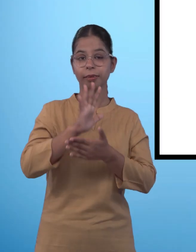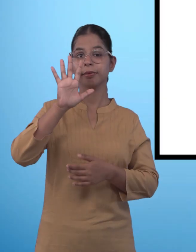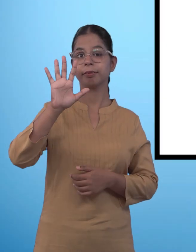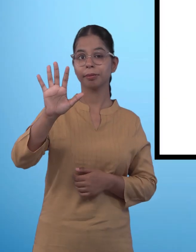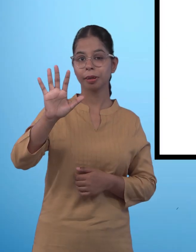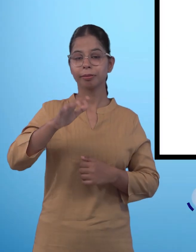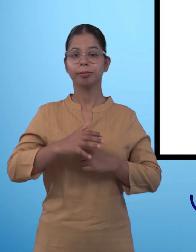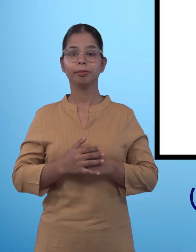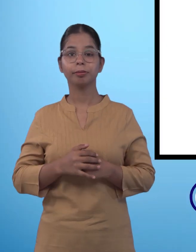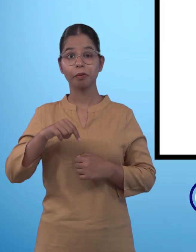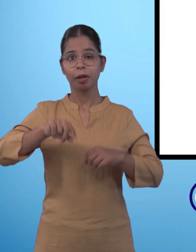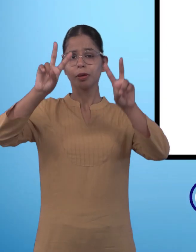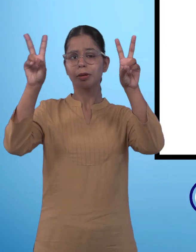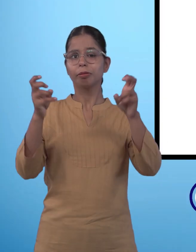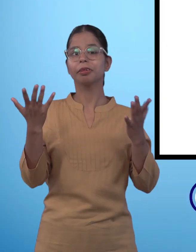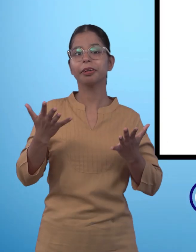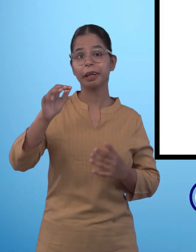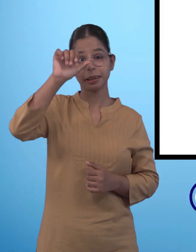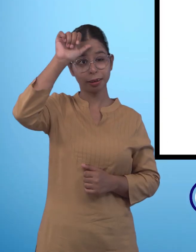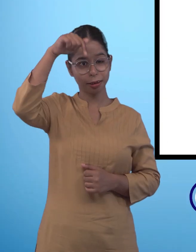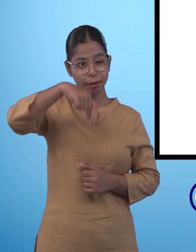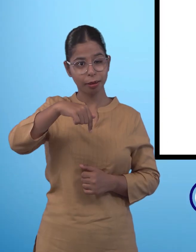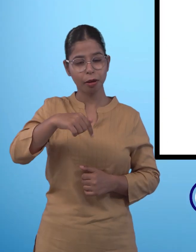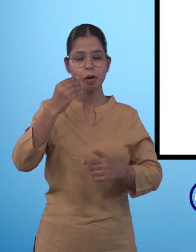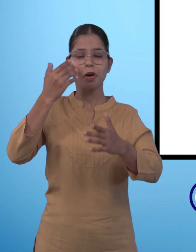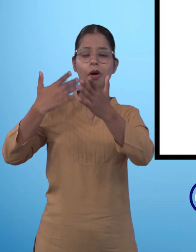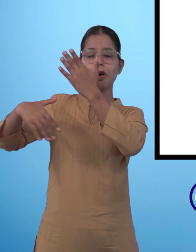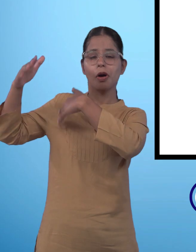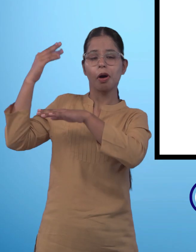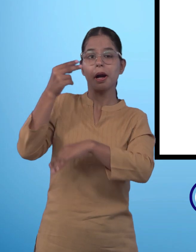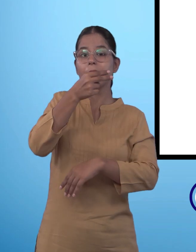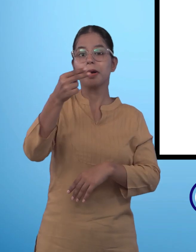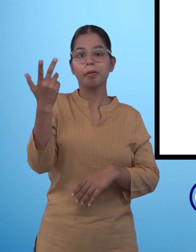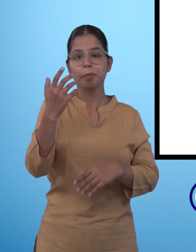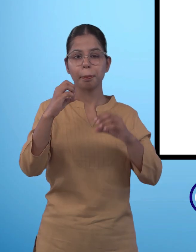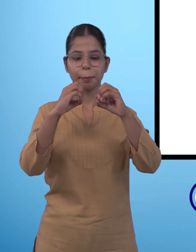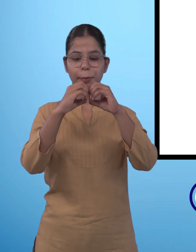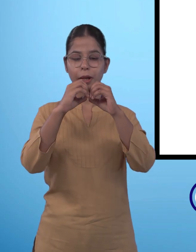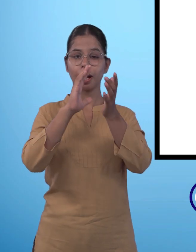Chapter 5. India, that is, Bharat.